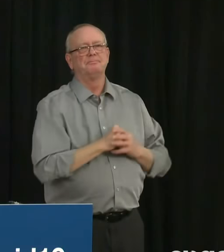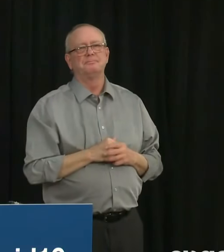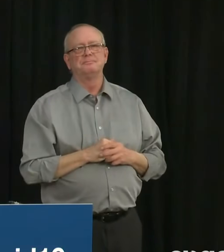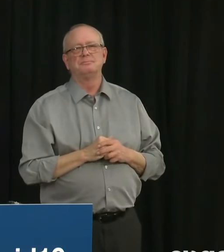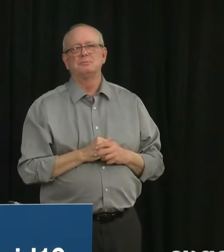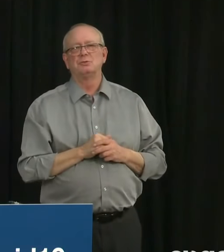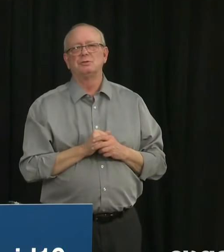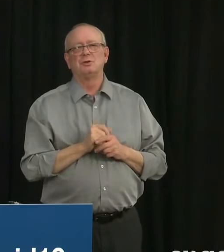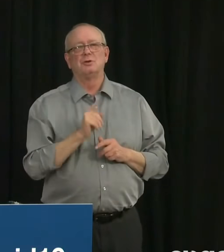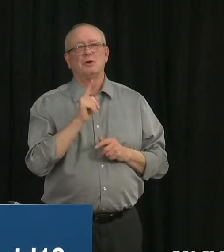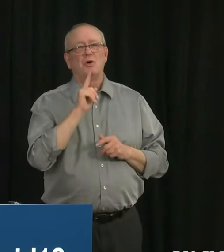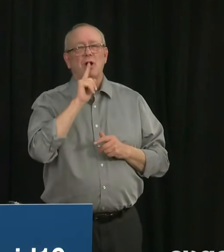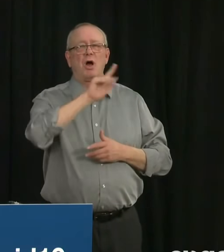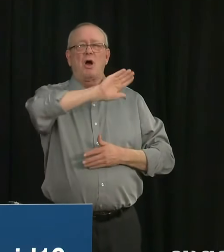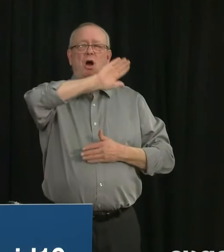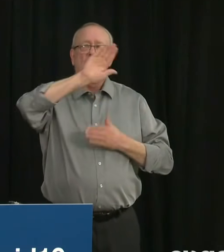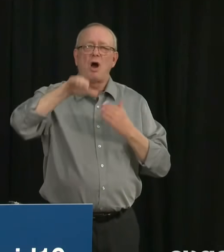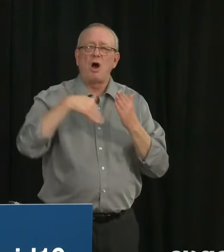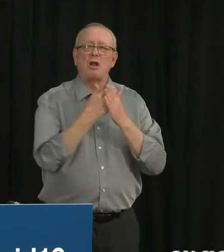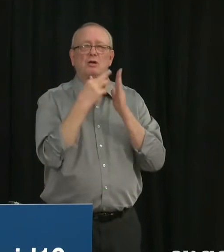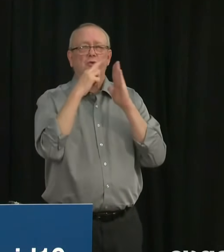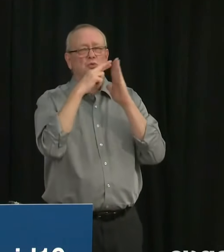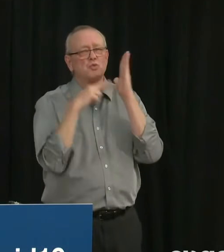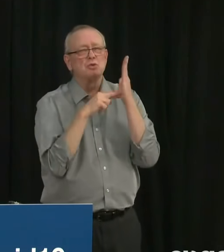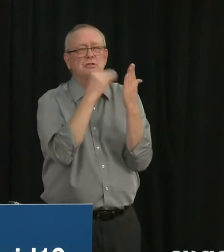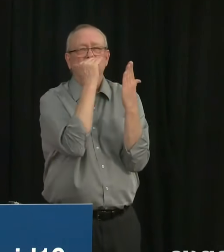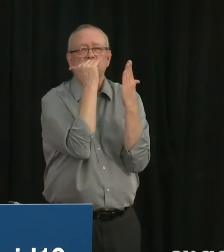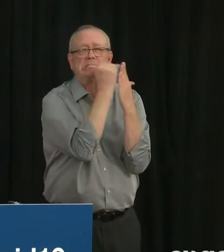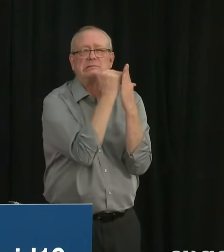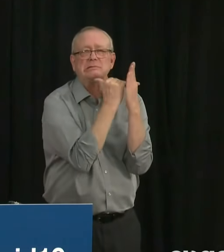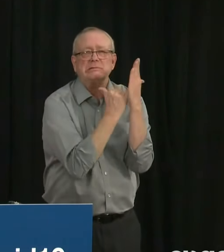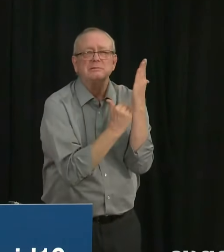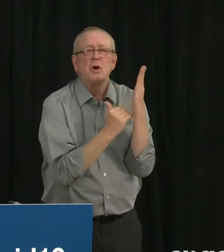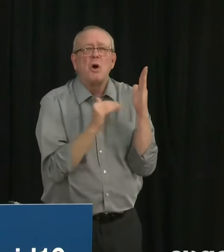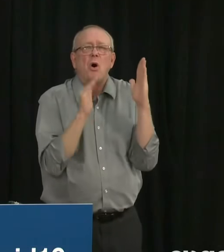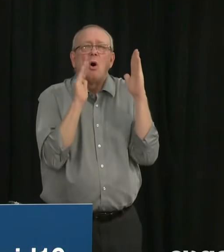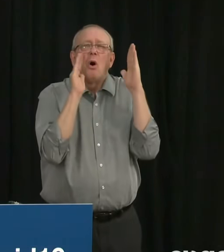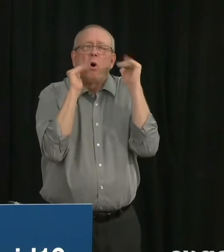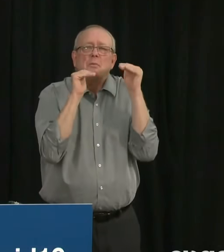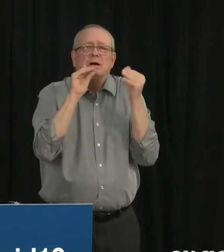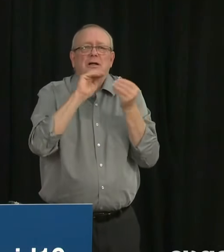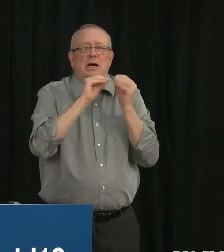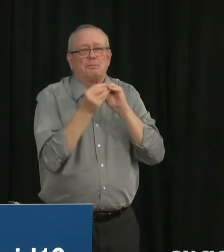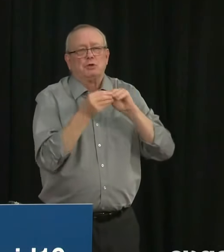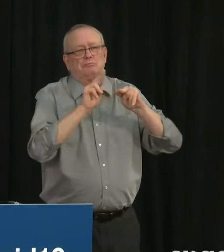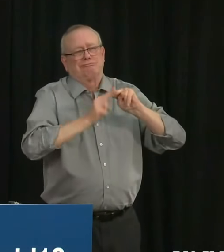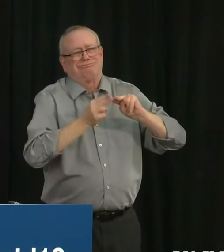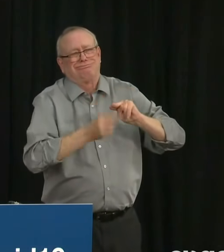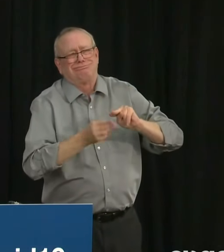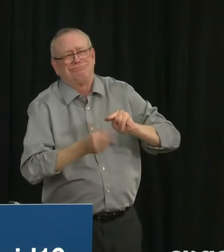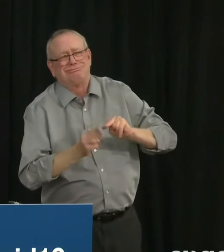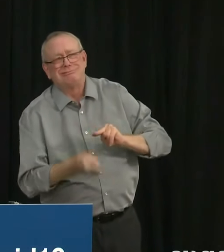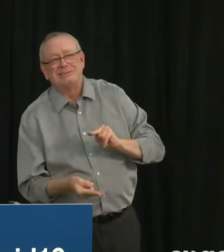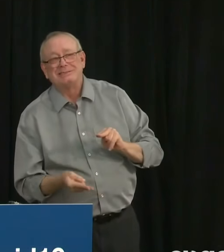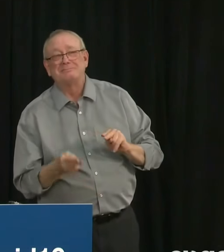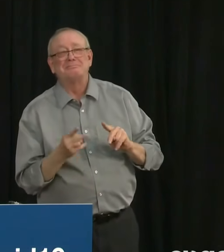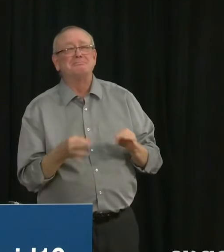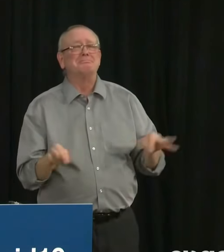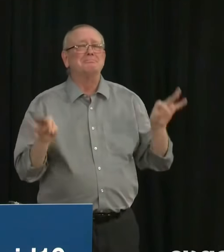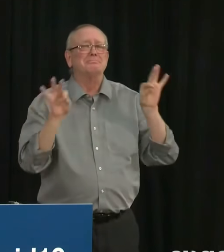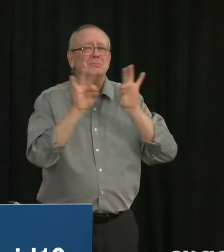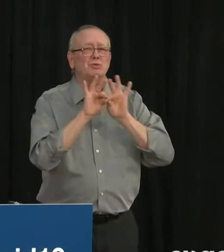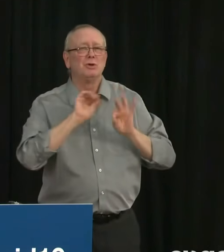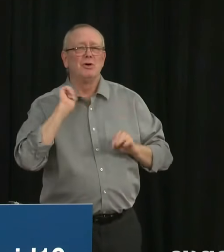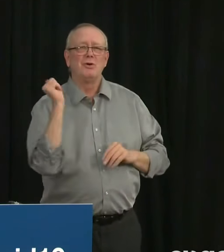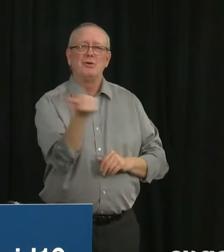measures to give us a reset on our case numbers. For that to happen, all of us need to do our part. We need everyone